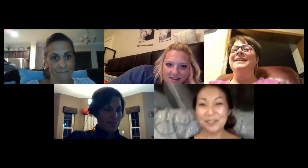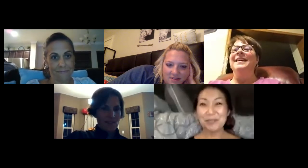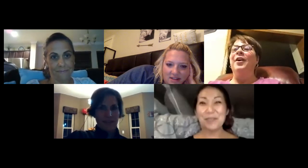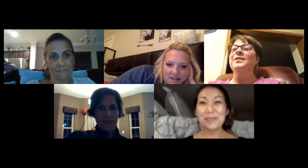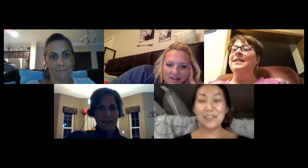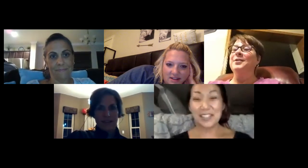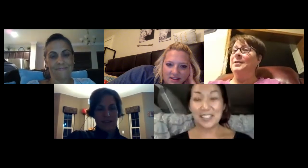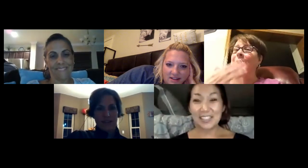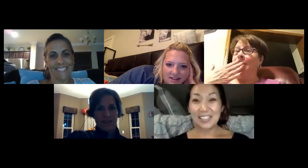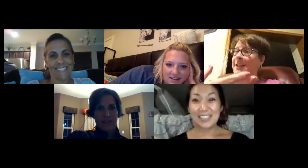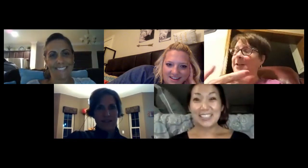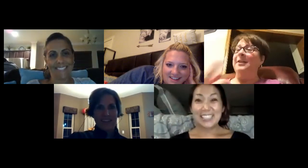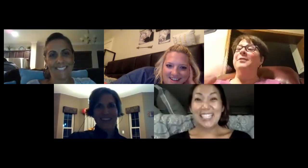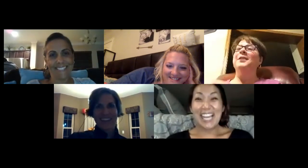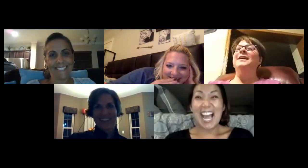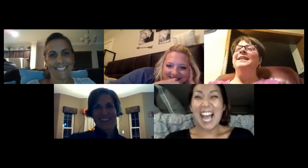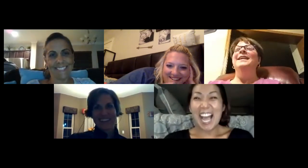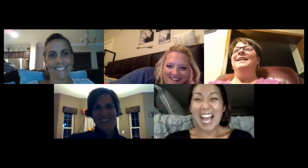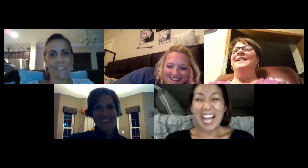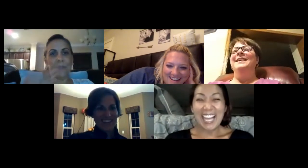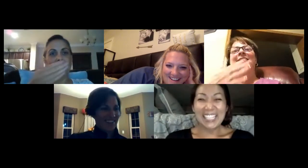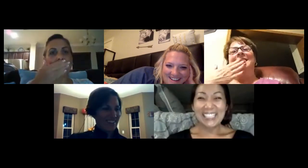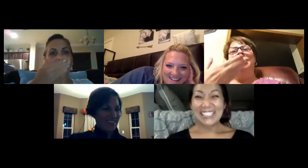see, Susan, good deal. That was good. Oh. She said, thank you.